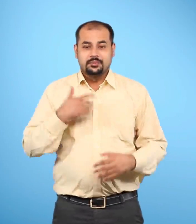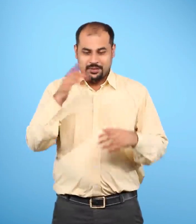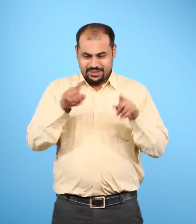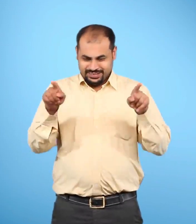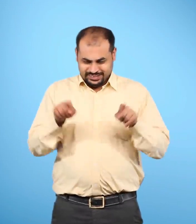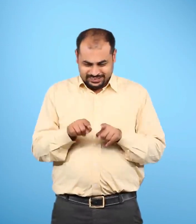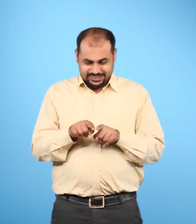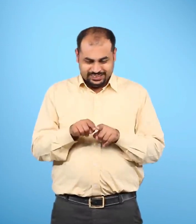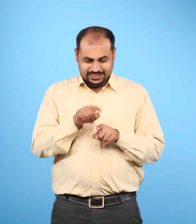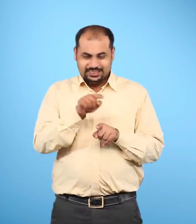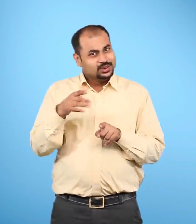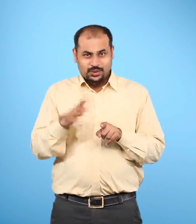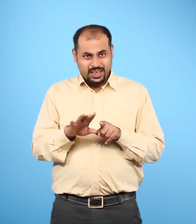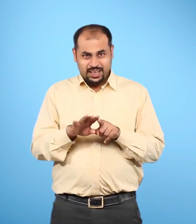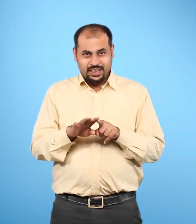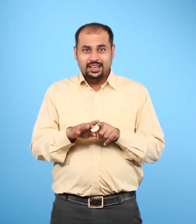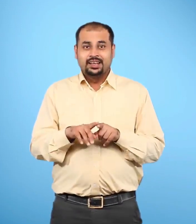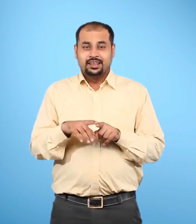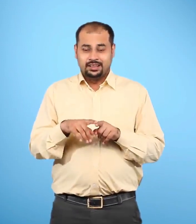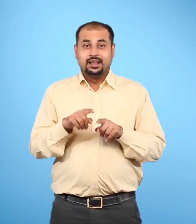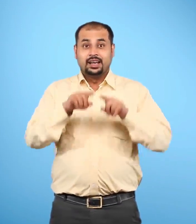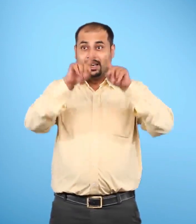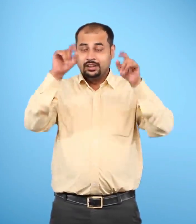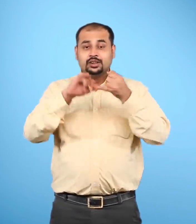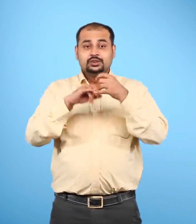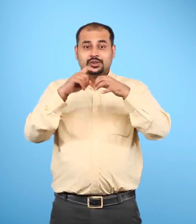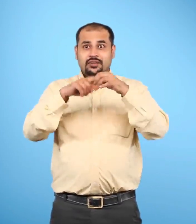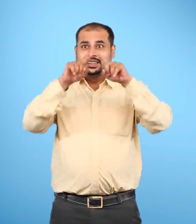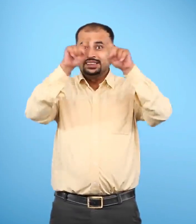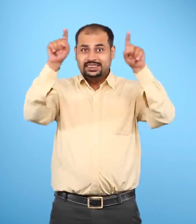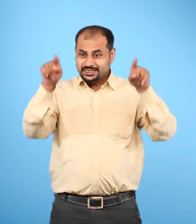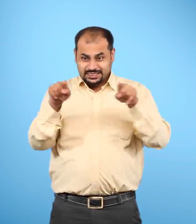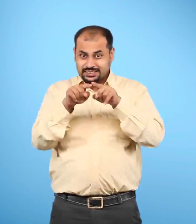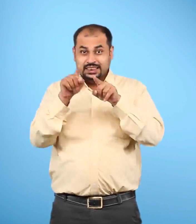Draw another triangle of the same size on another side of the square.